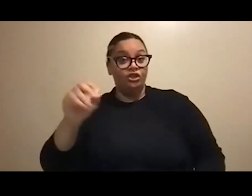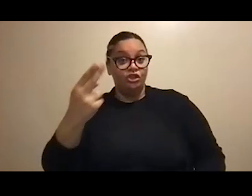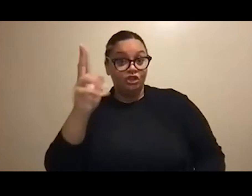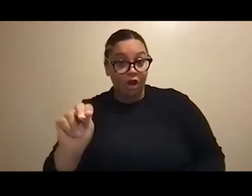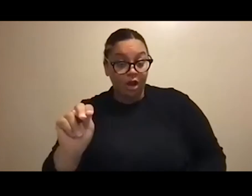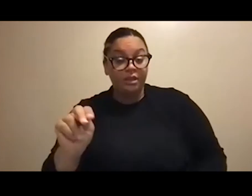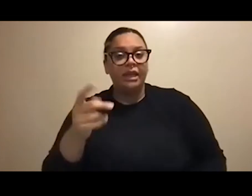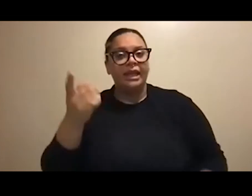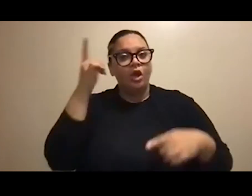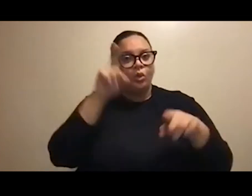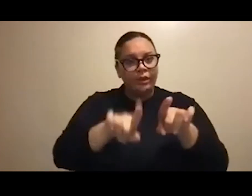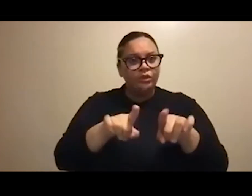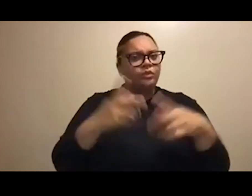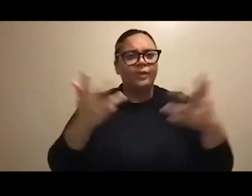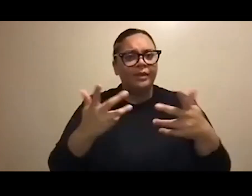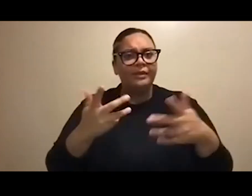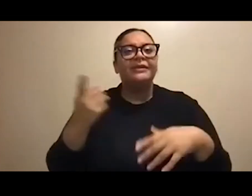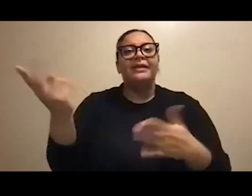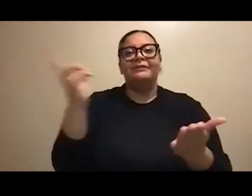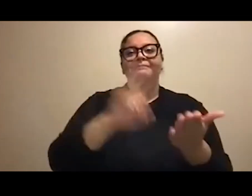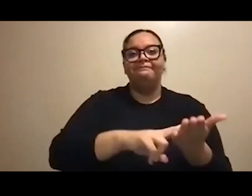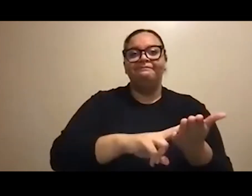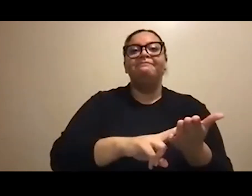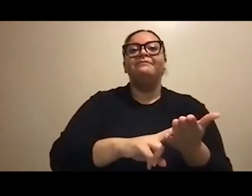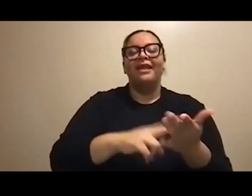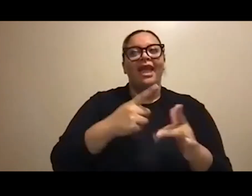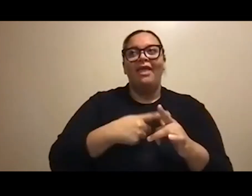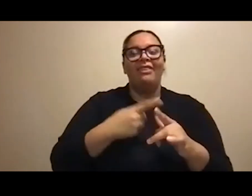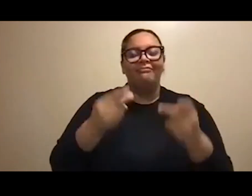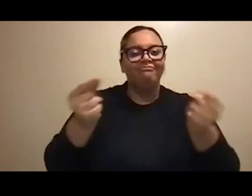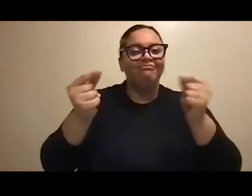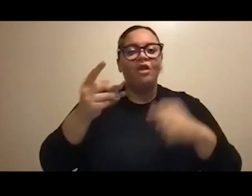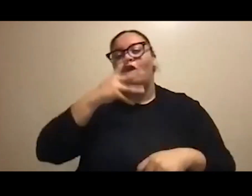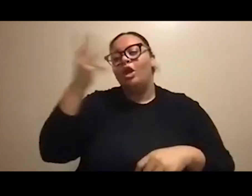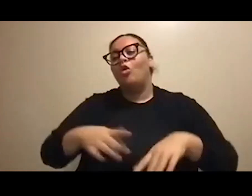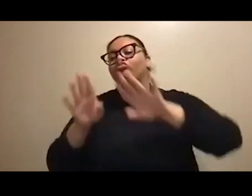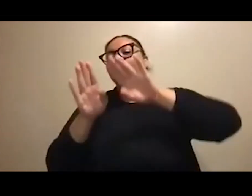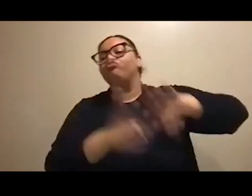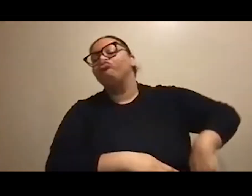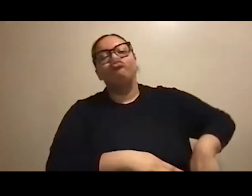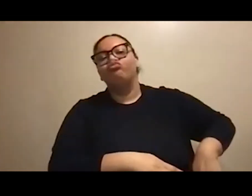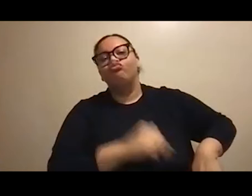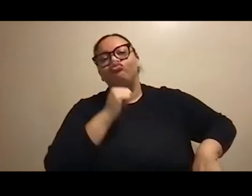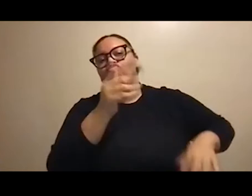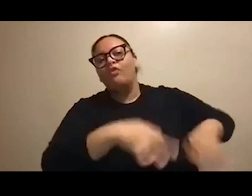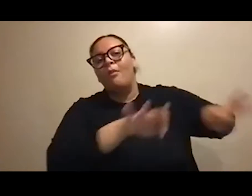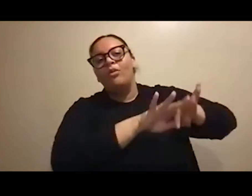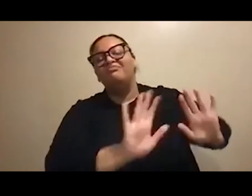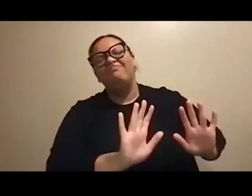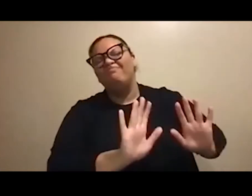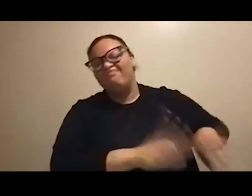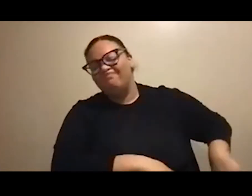of course, he signed it and then immediately began to ignore it. And the war between he and the landed gentry continued for many